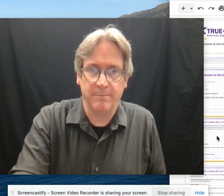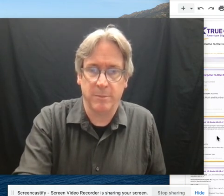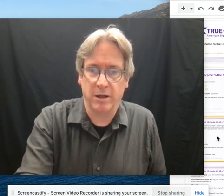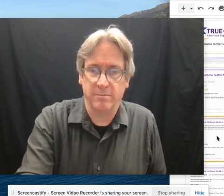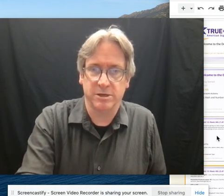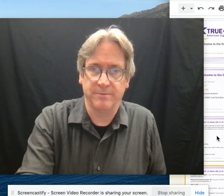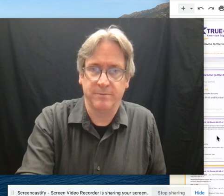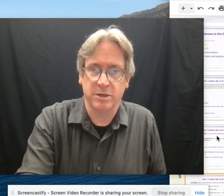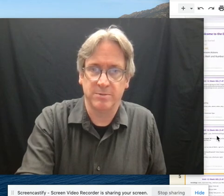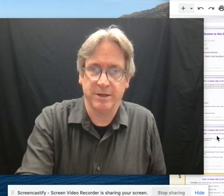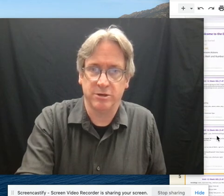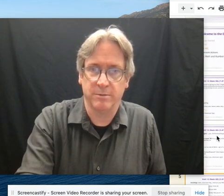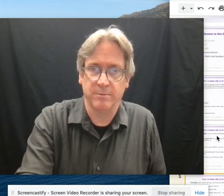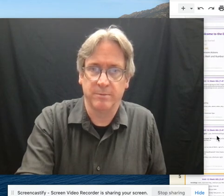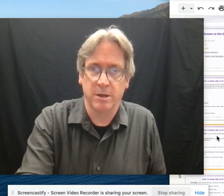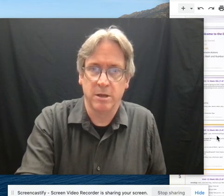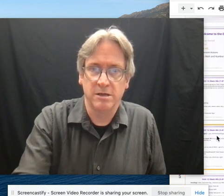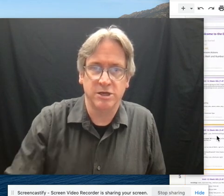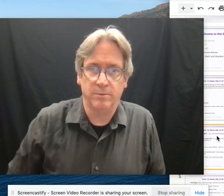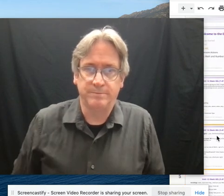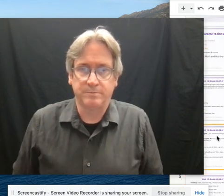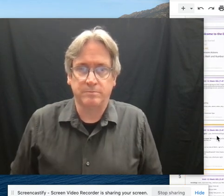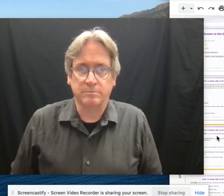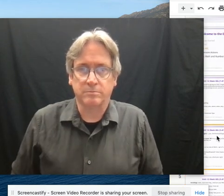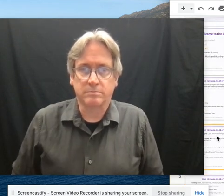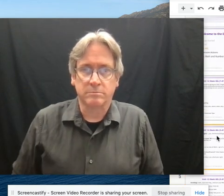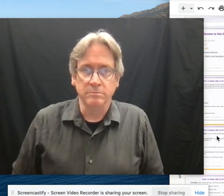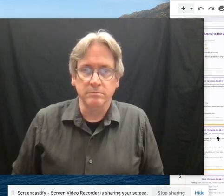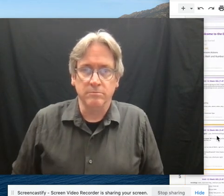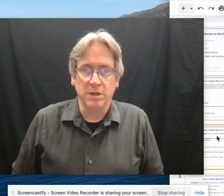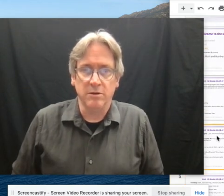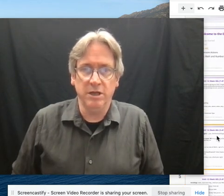Yeah, okay, sorry. Just making sure. So